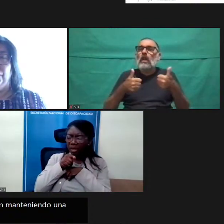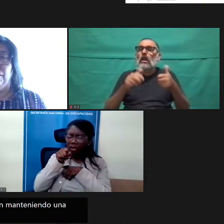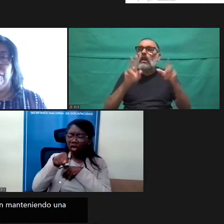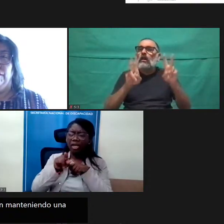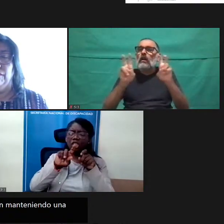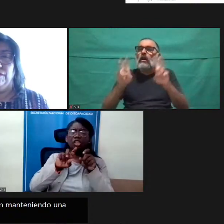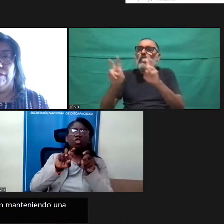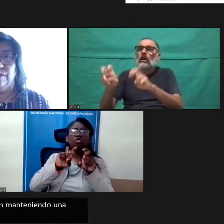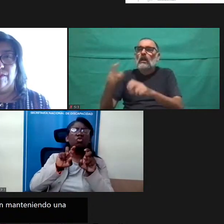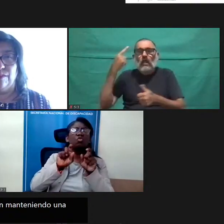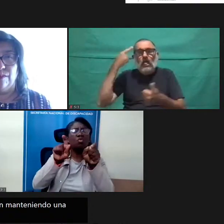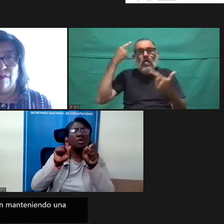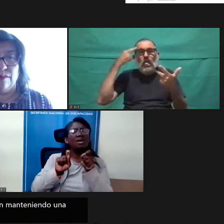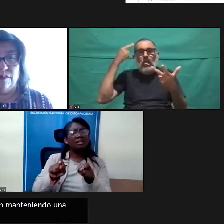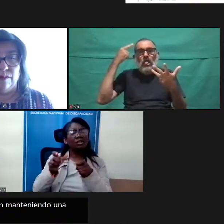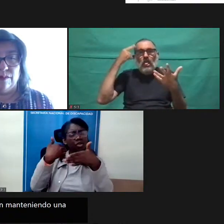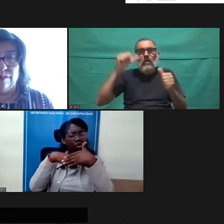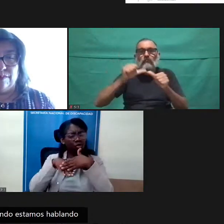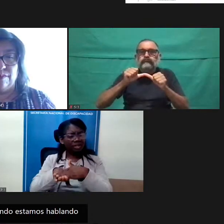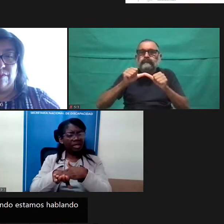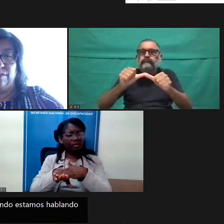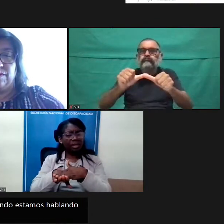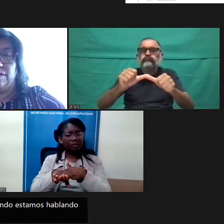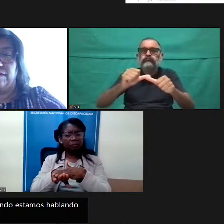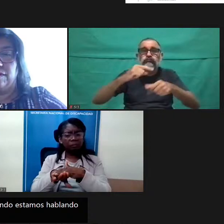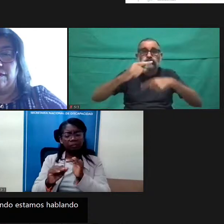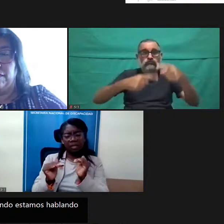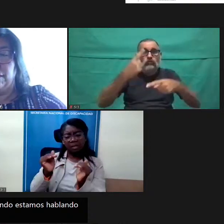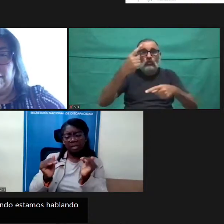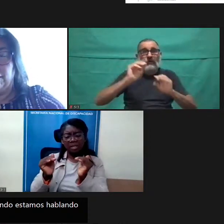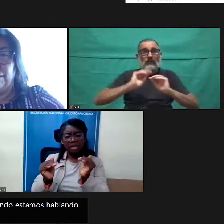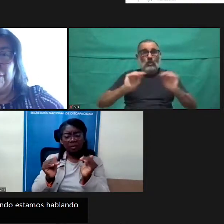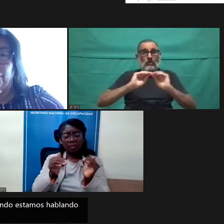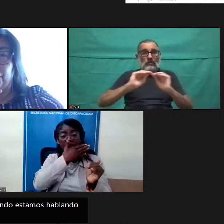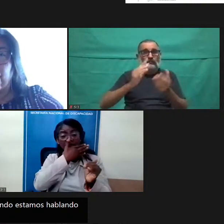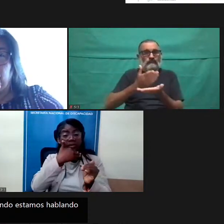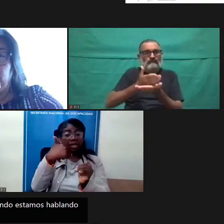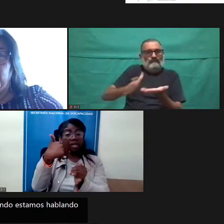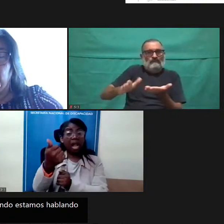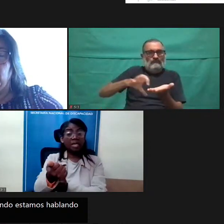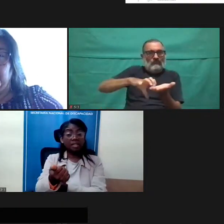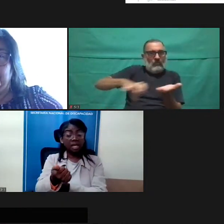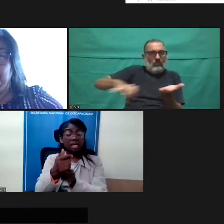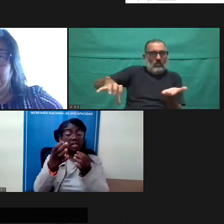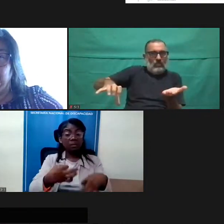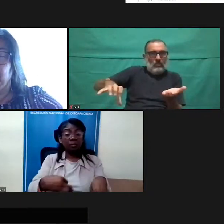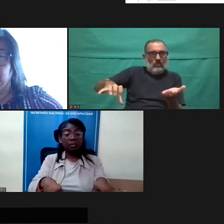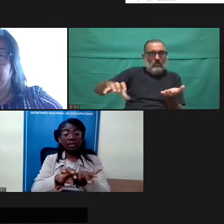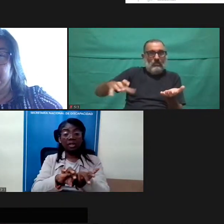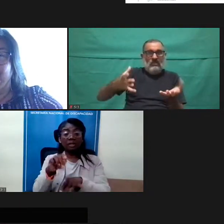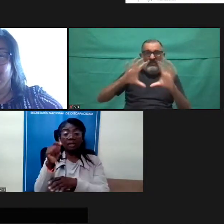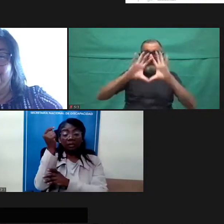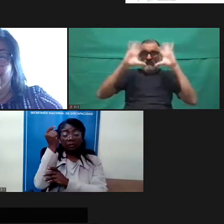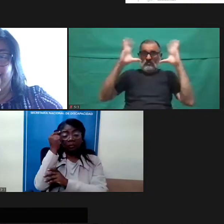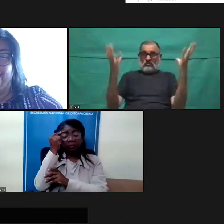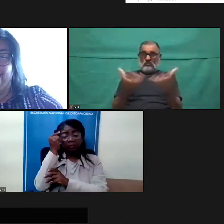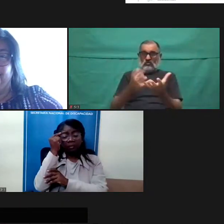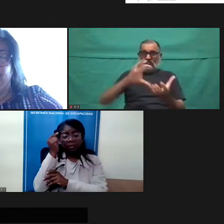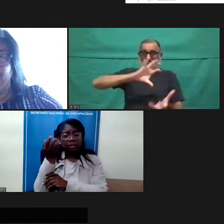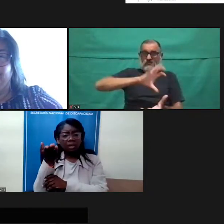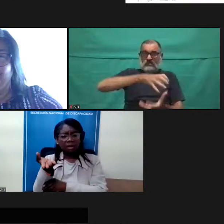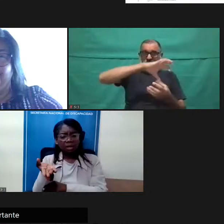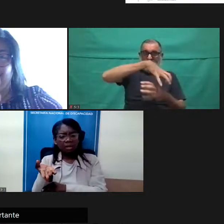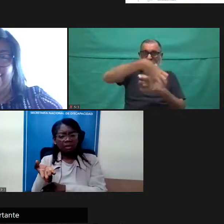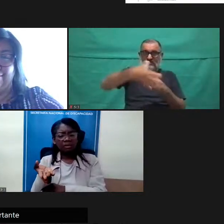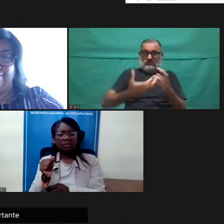worldwide are talking towards inclusive education which is high quality and equal so it is important